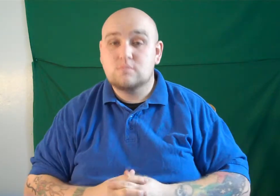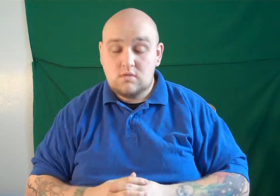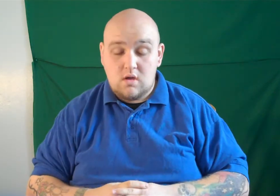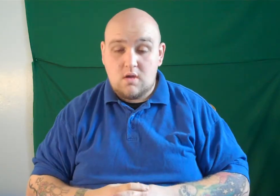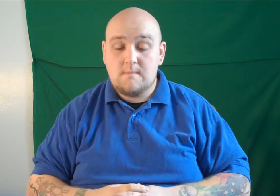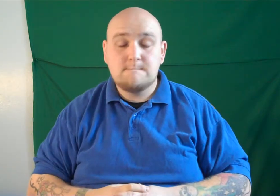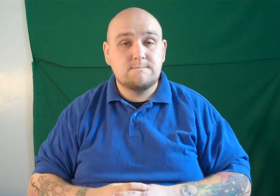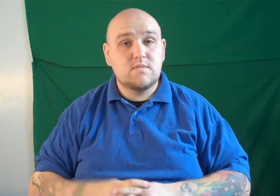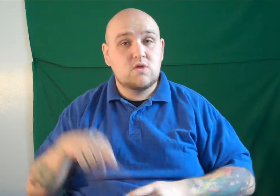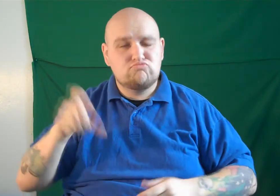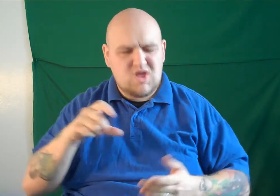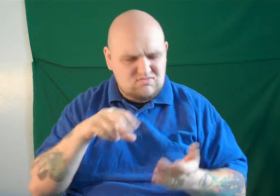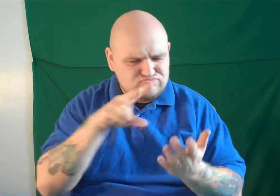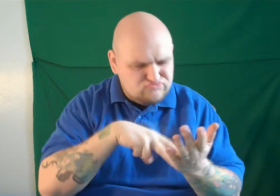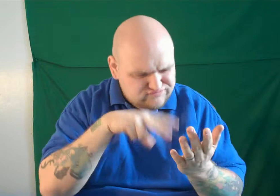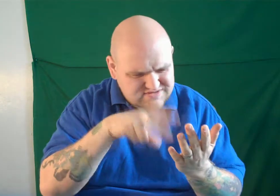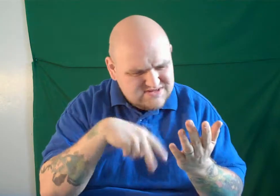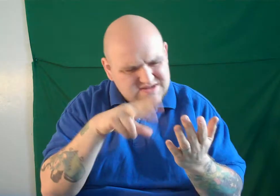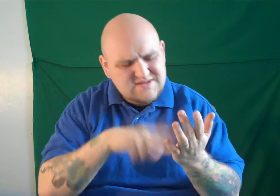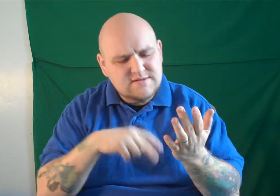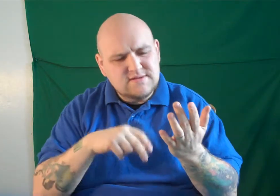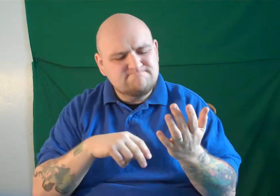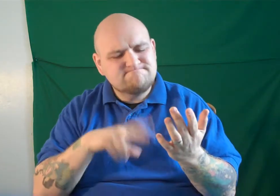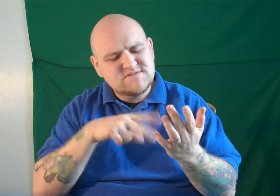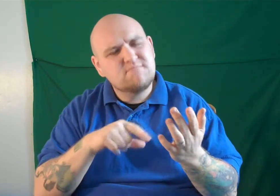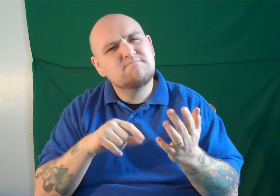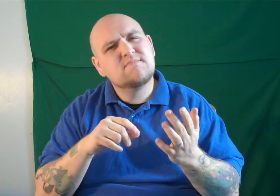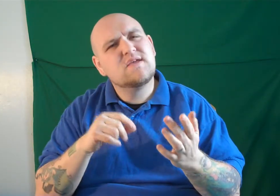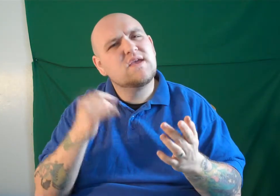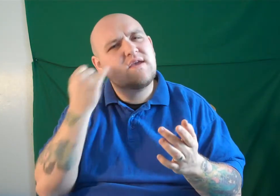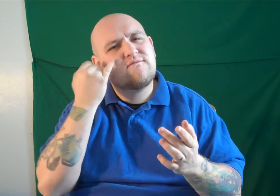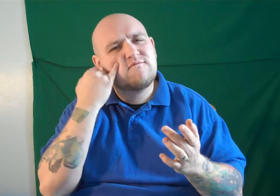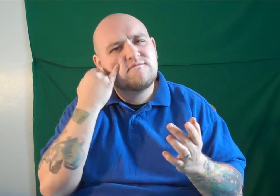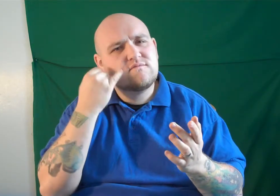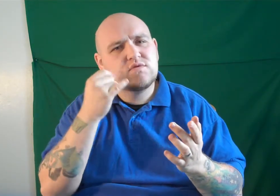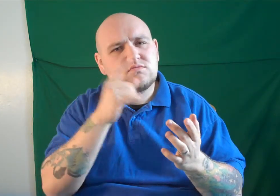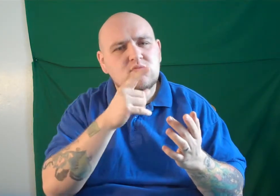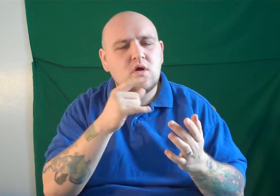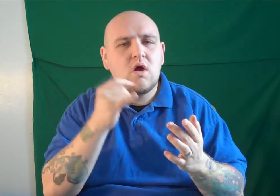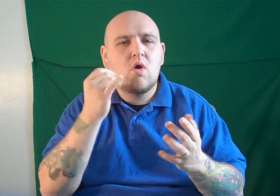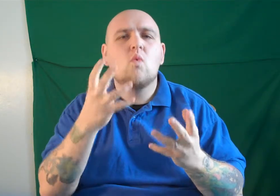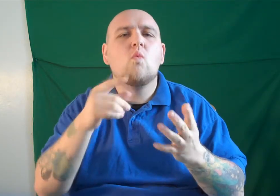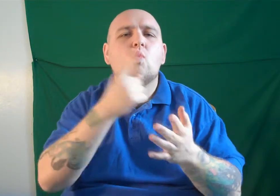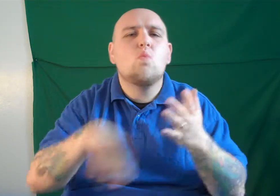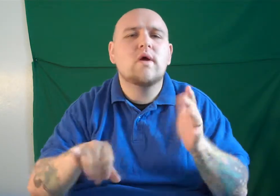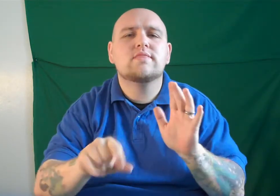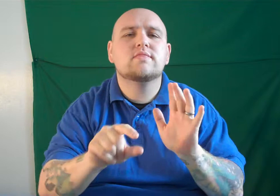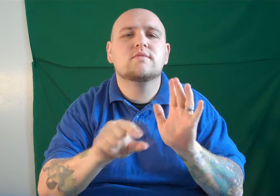if there's information that tells you what the scaled score means. It may be available to you and it may not. You'll have to